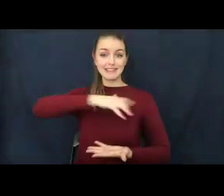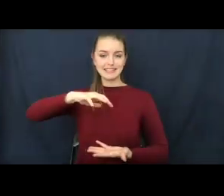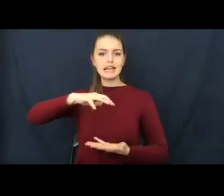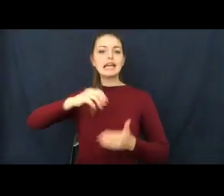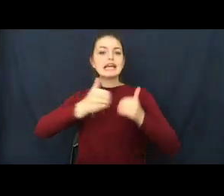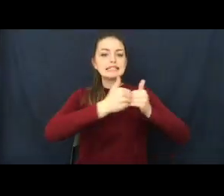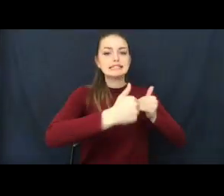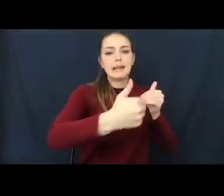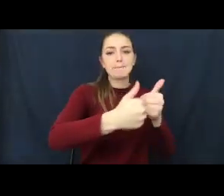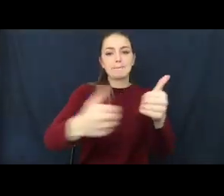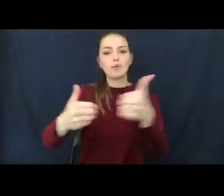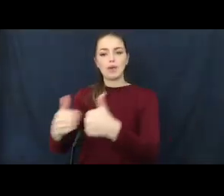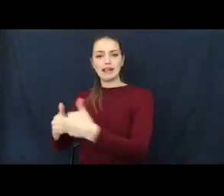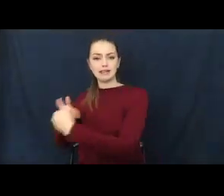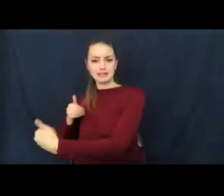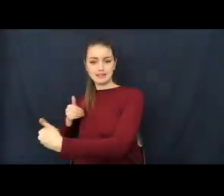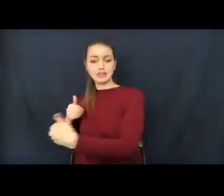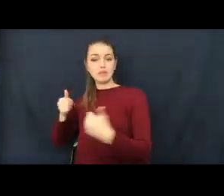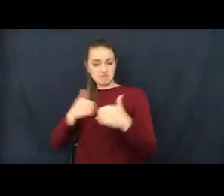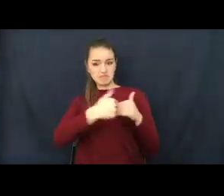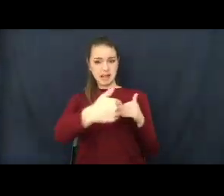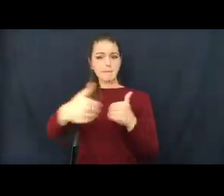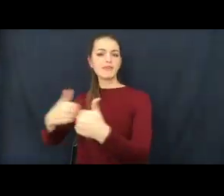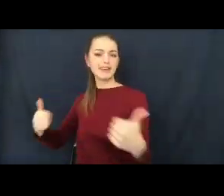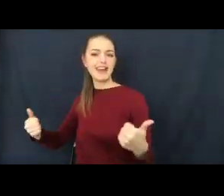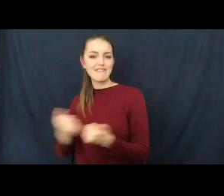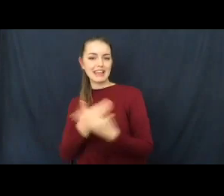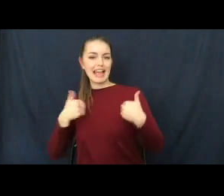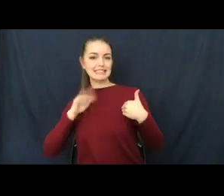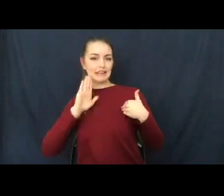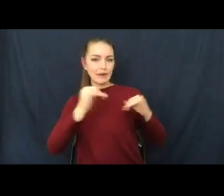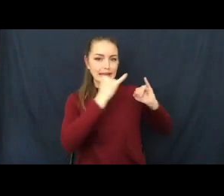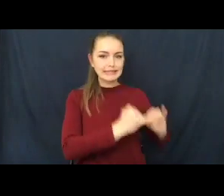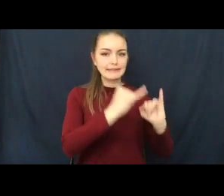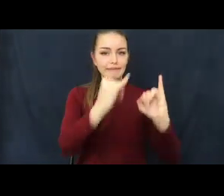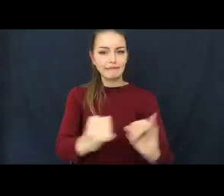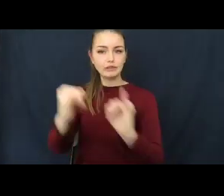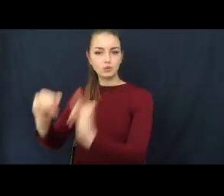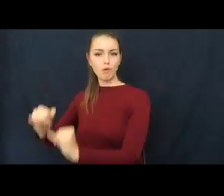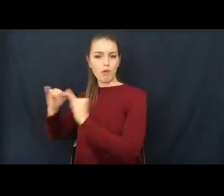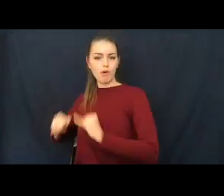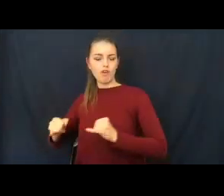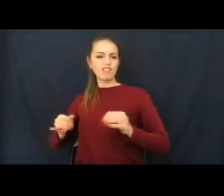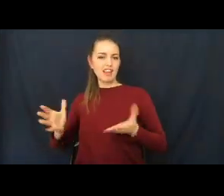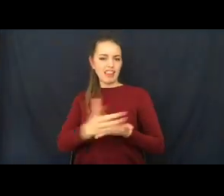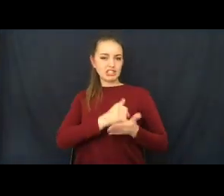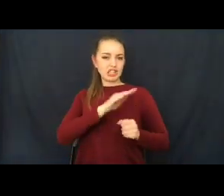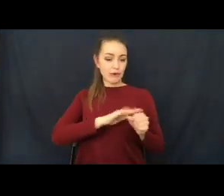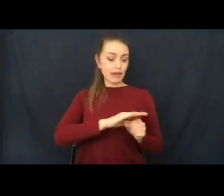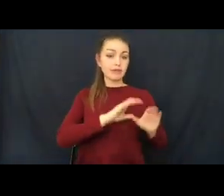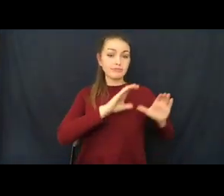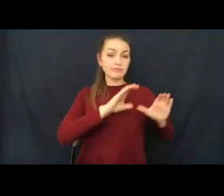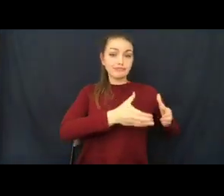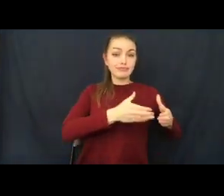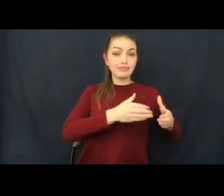separately. So everything has its own separate collection area. So aluminum goes